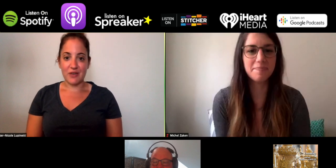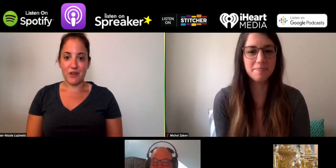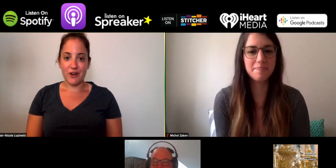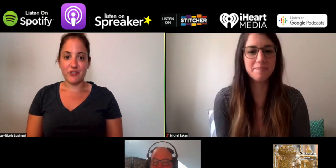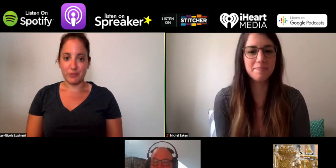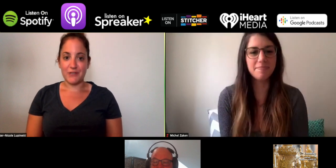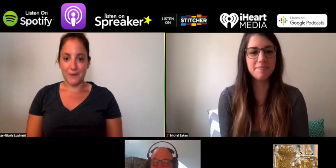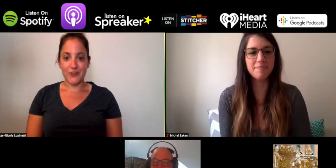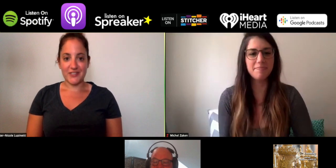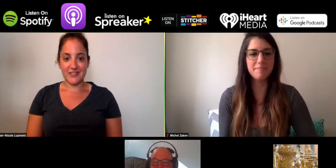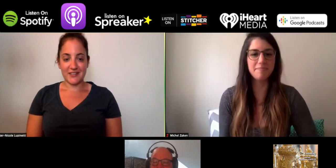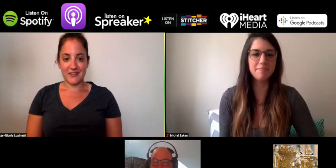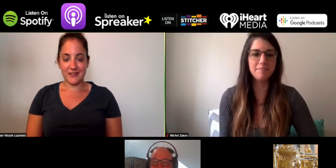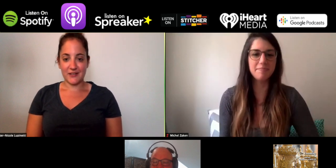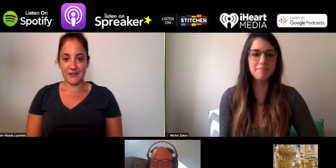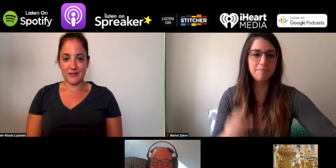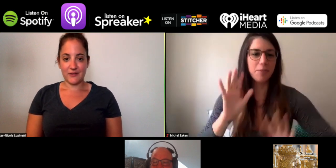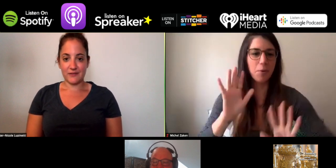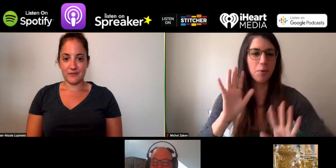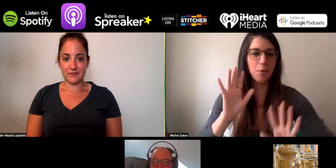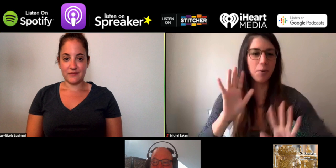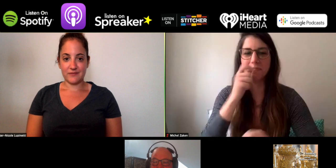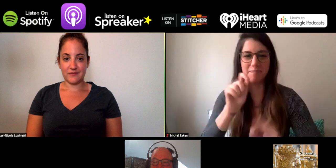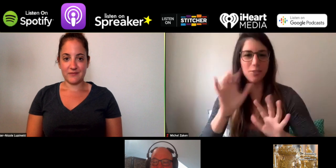is that we are extremely diverse.